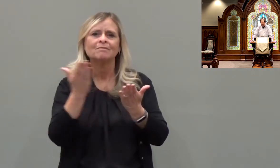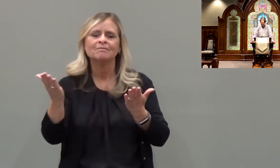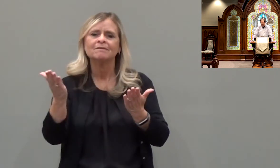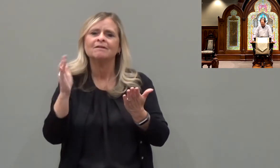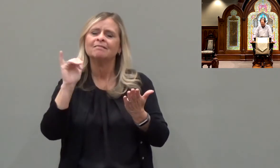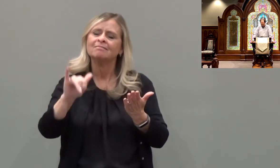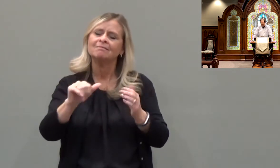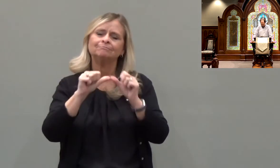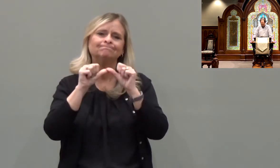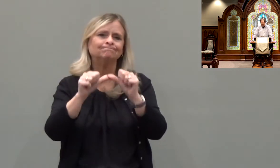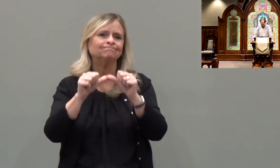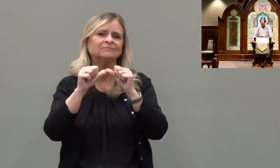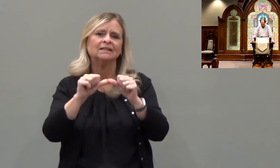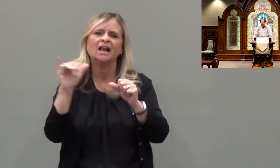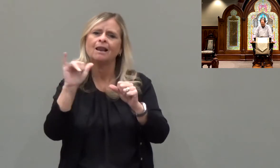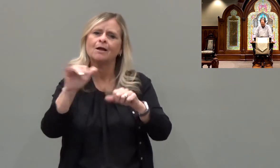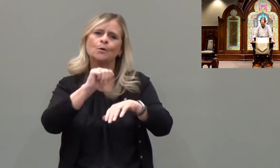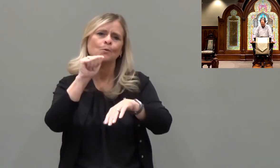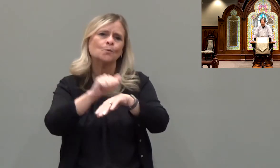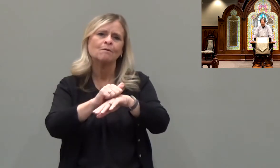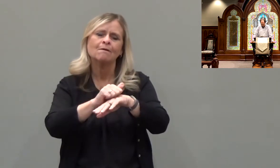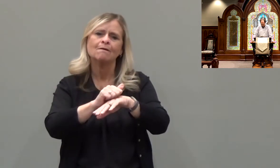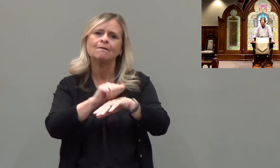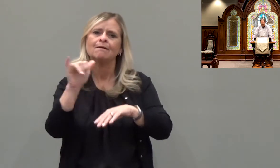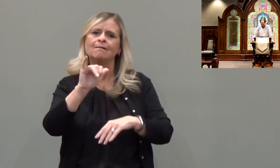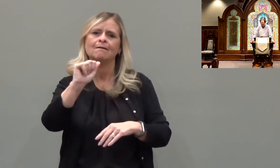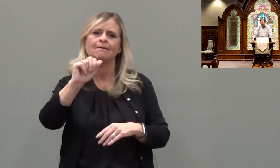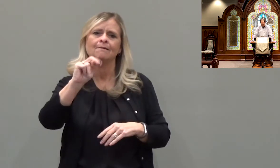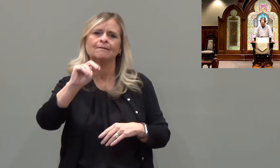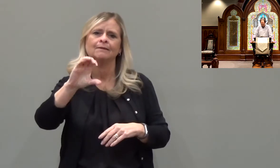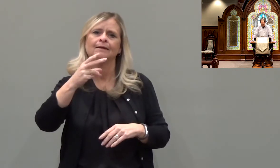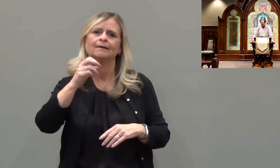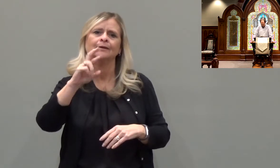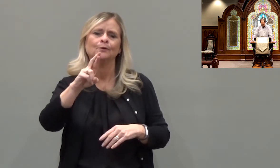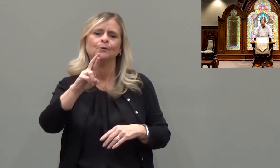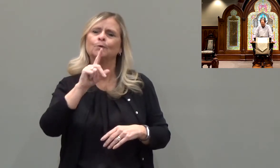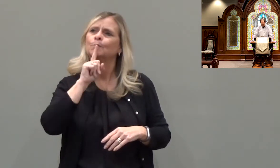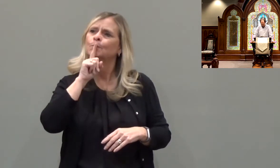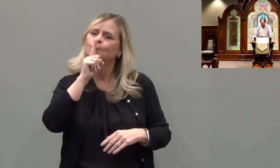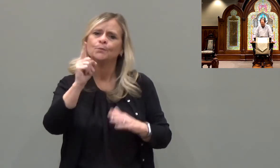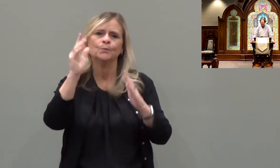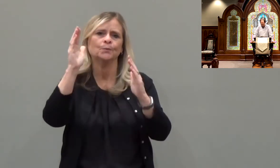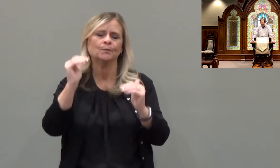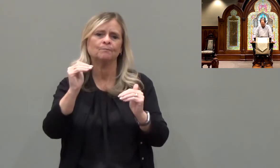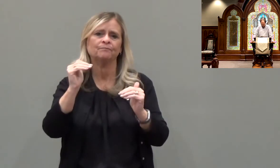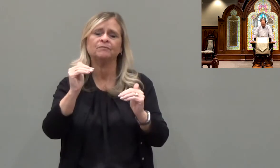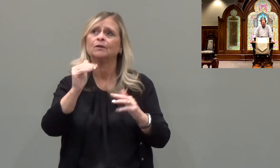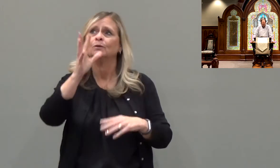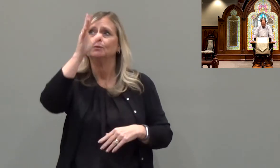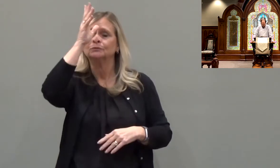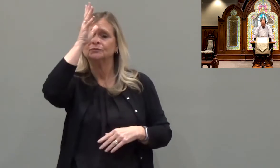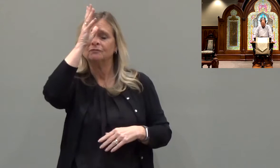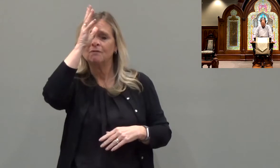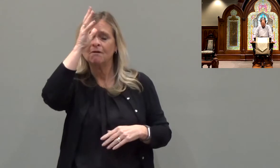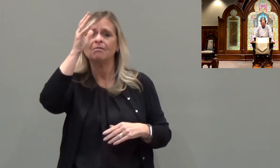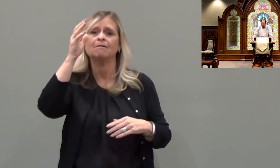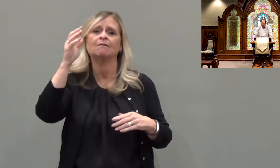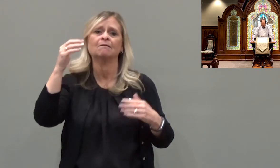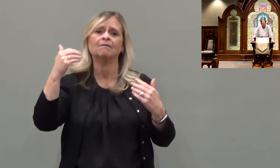anchor and our one true hope. And so, Father, draw us closer to you in these